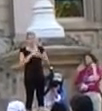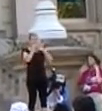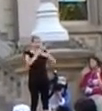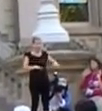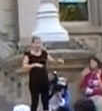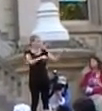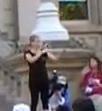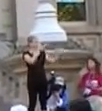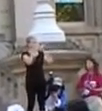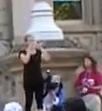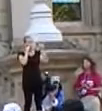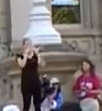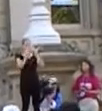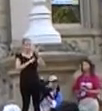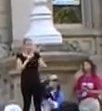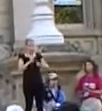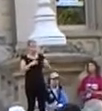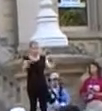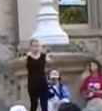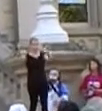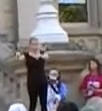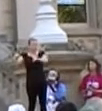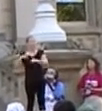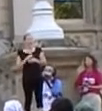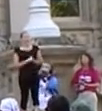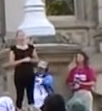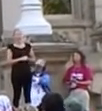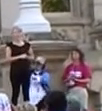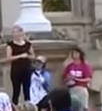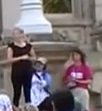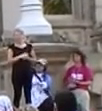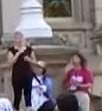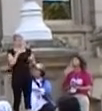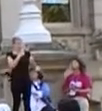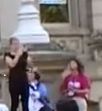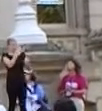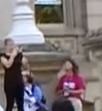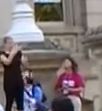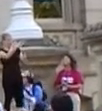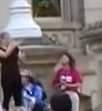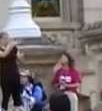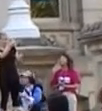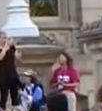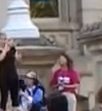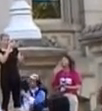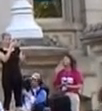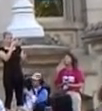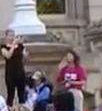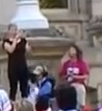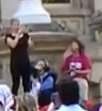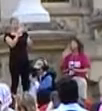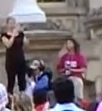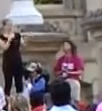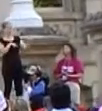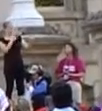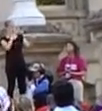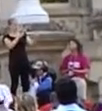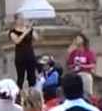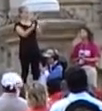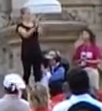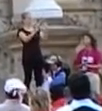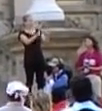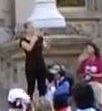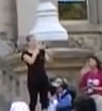Silencing more voices. And I was informed by Floor Leader Siegel that Floor Leader Jim Thomas had indicated that I would be banned